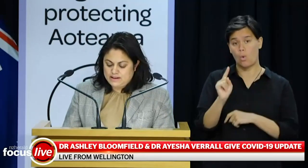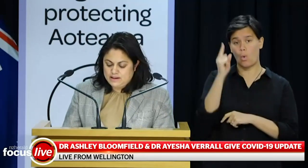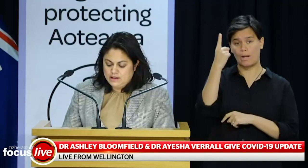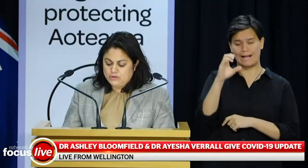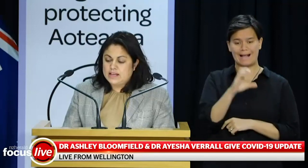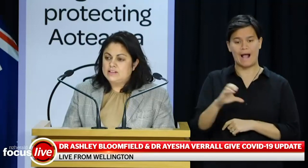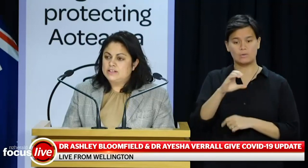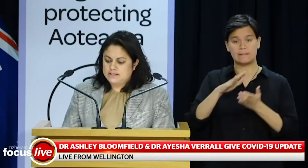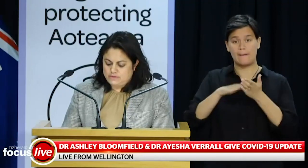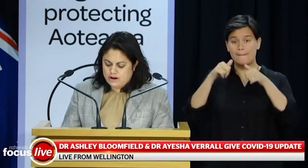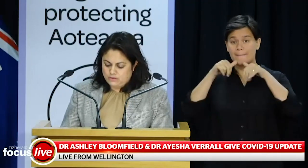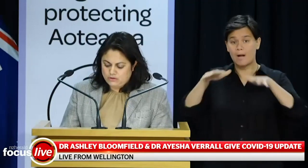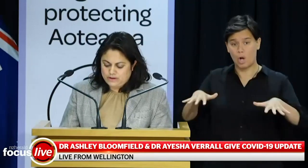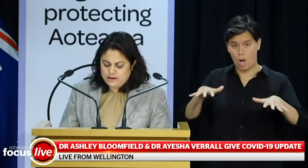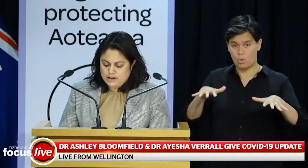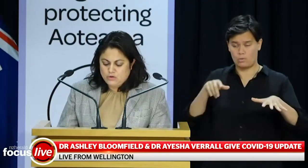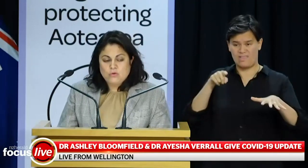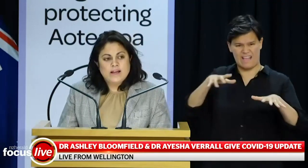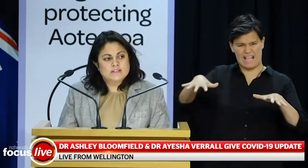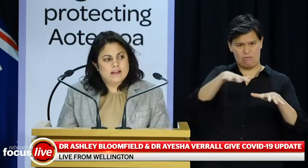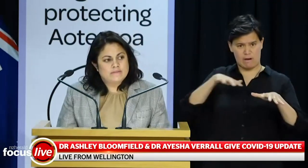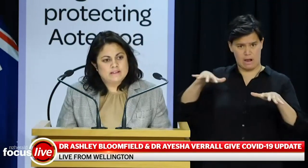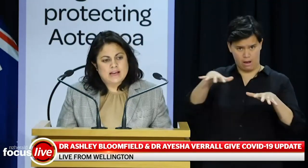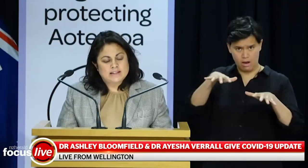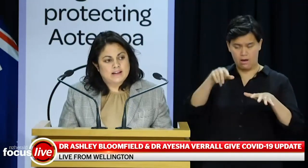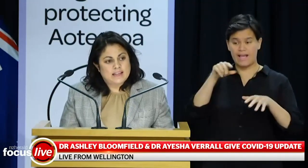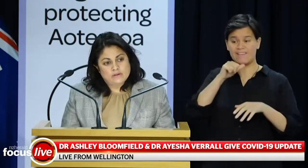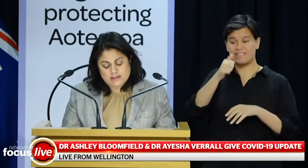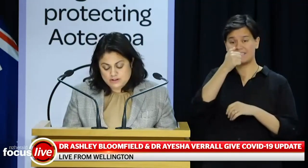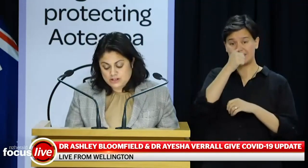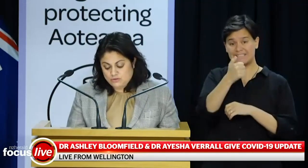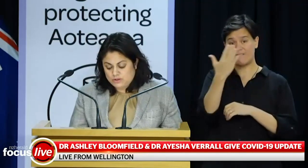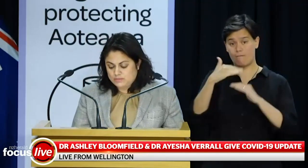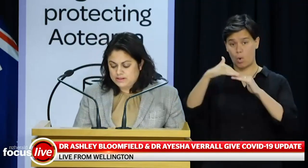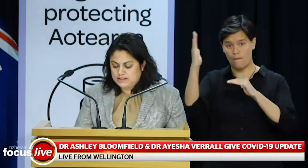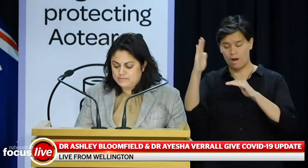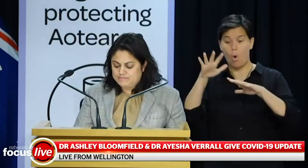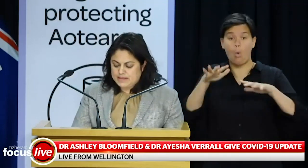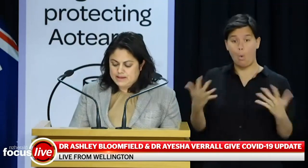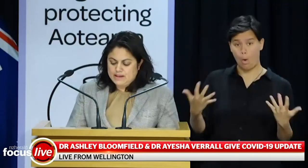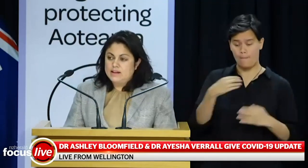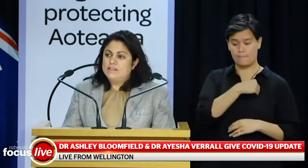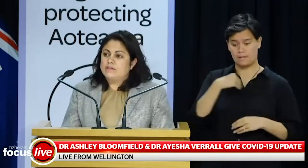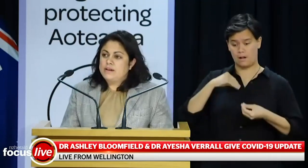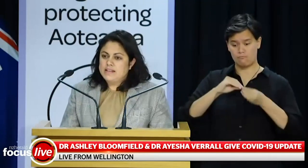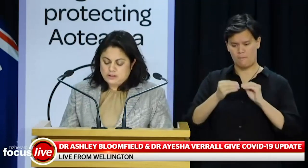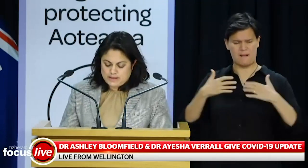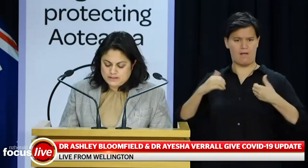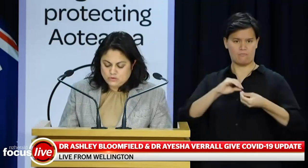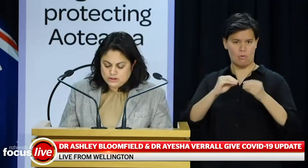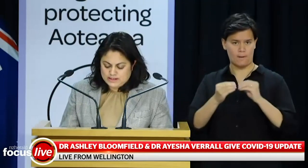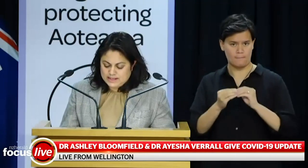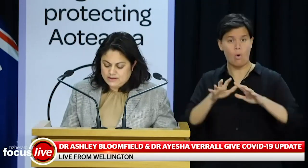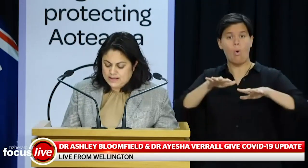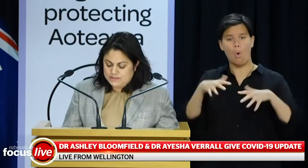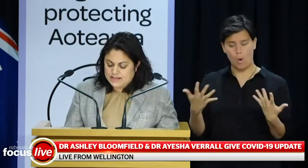DHB area who is aged 65 or over, or has a relevant underlying health condition or disability. The 3 DHBs